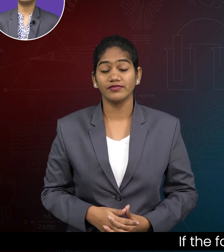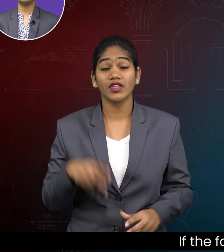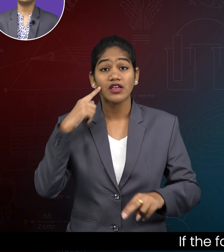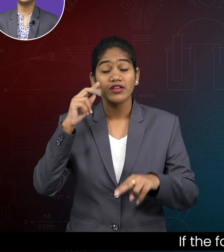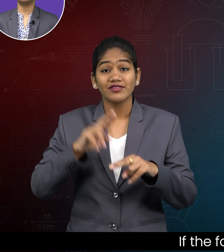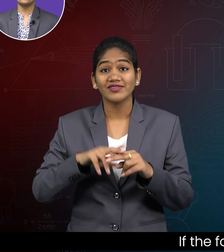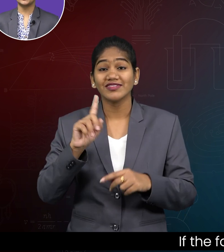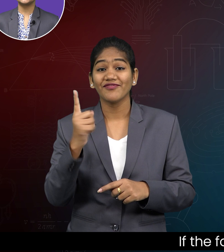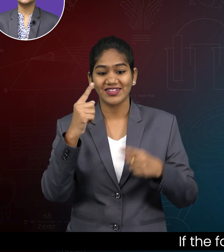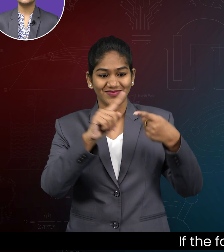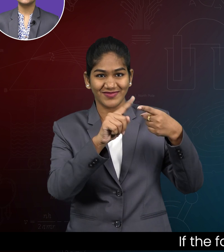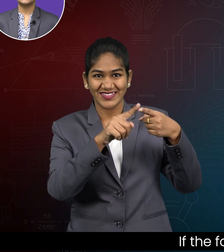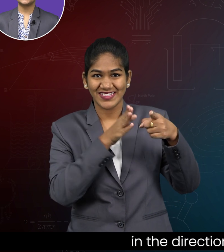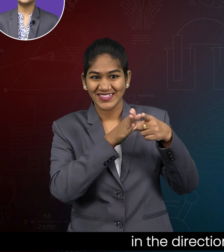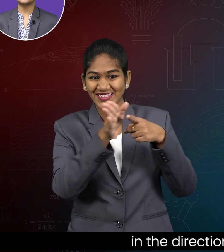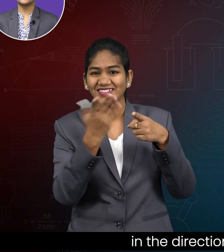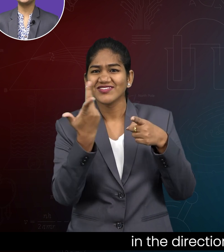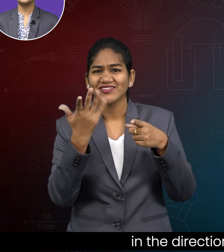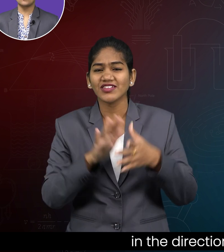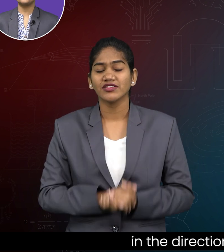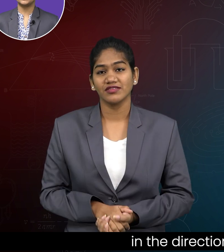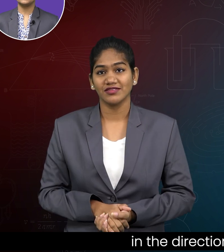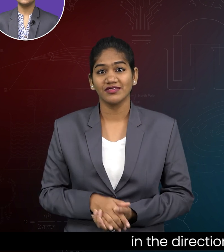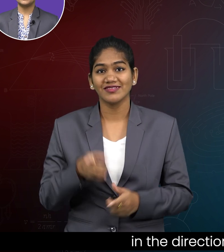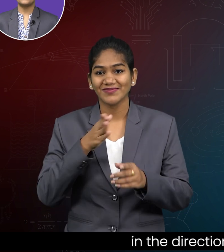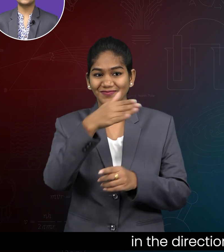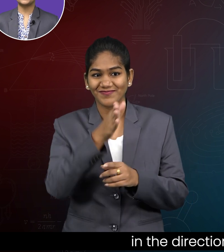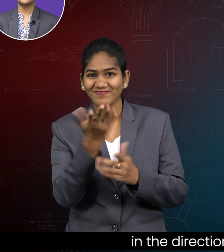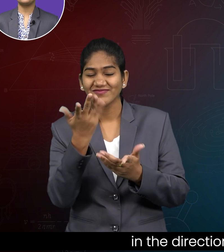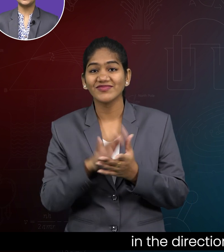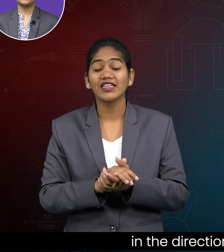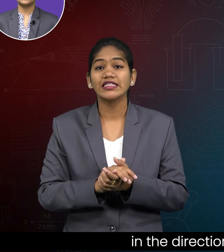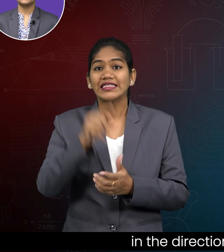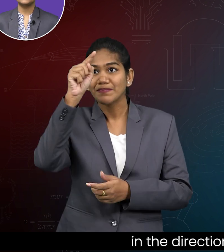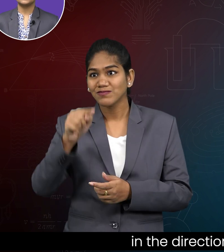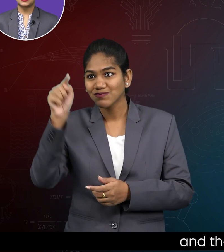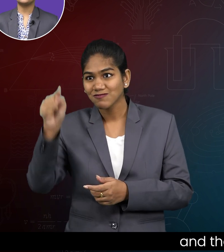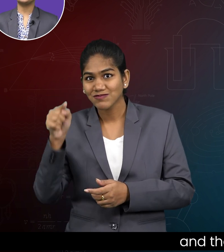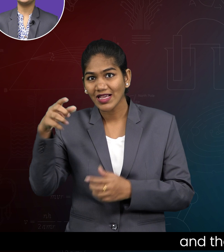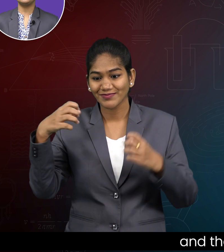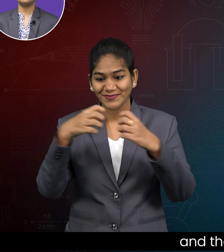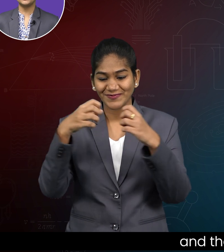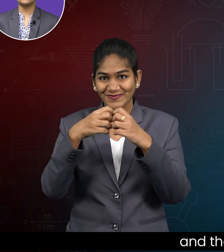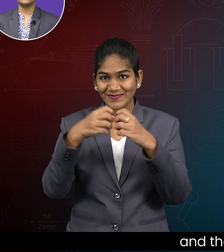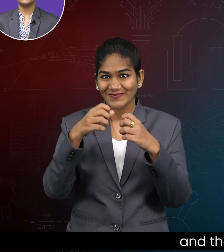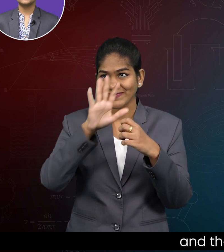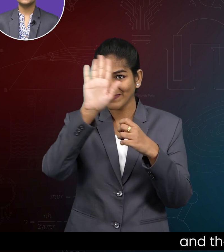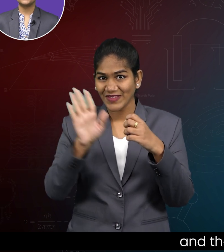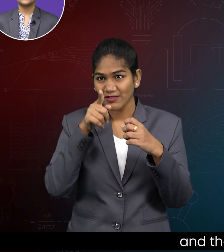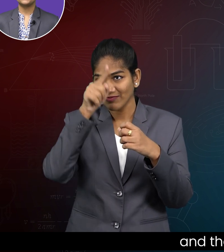If the forefinger points in the direction of the magnetic field and the middle